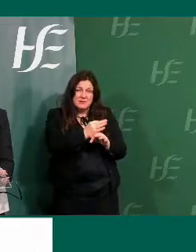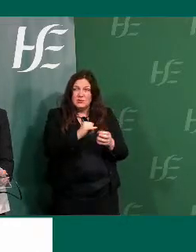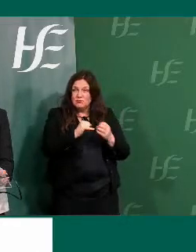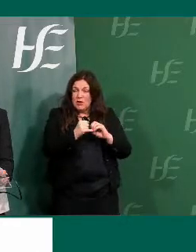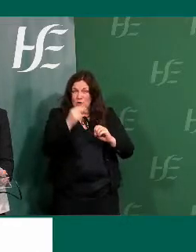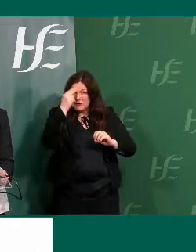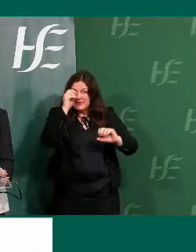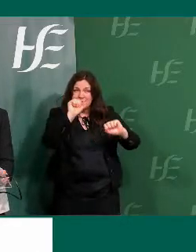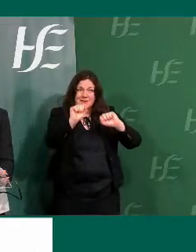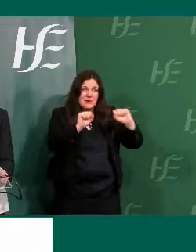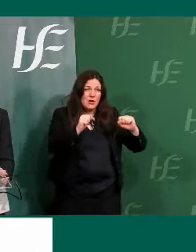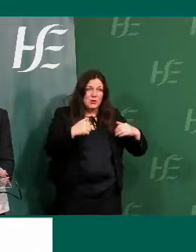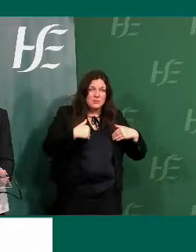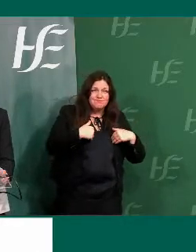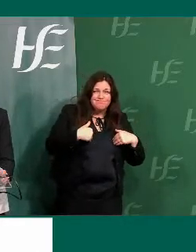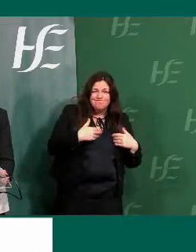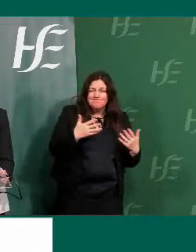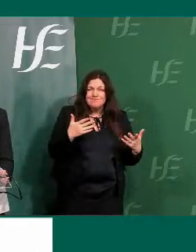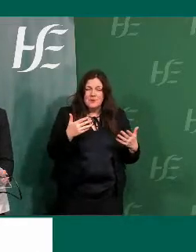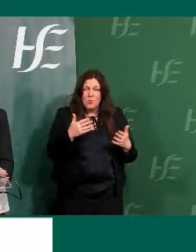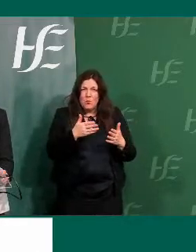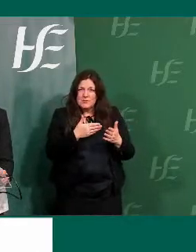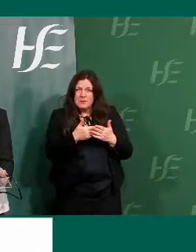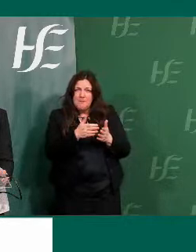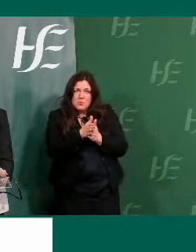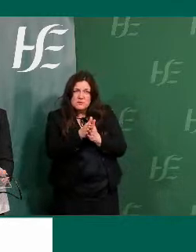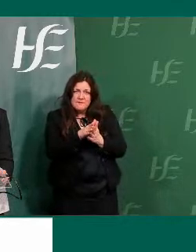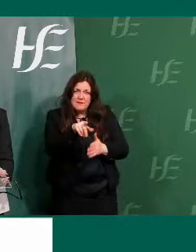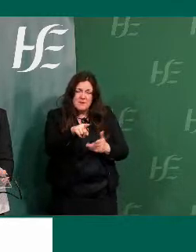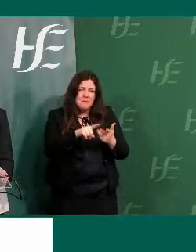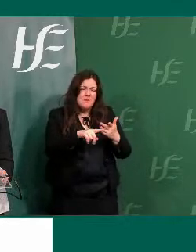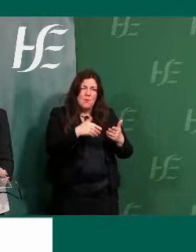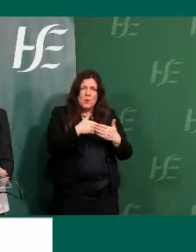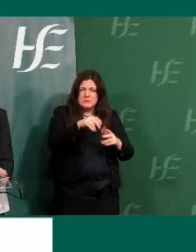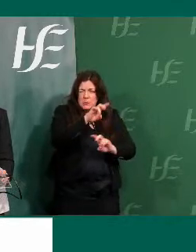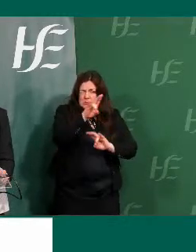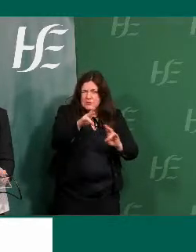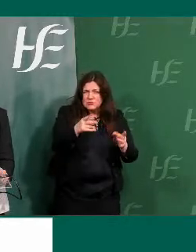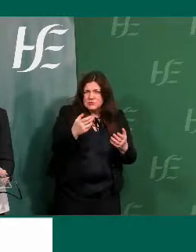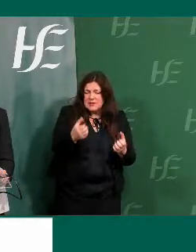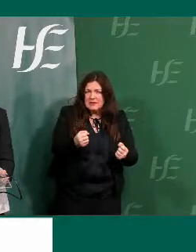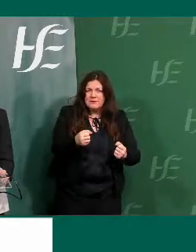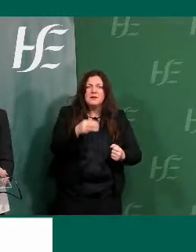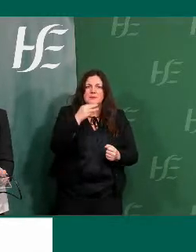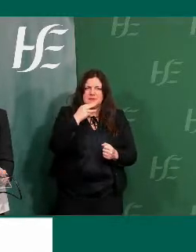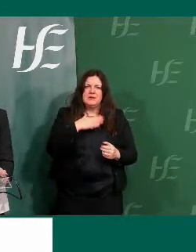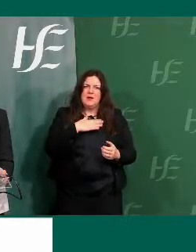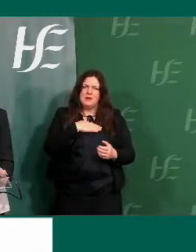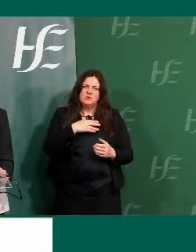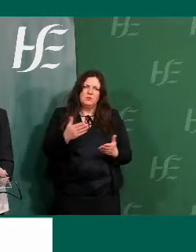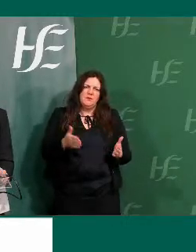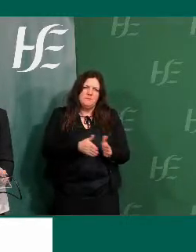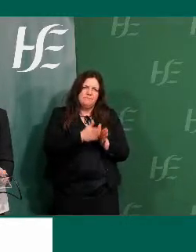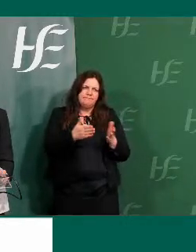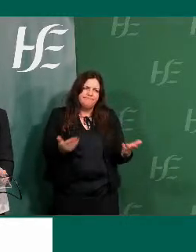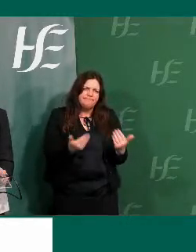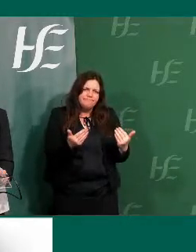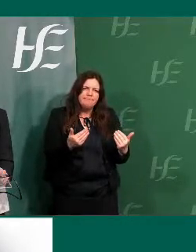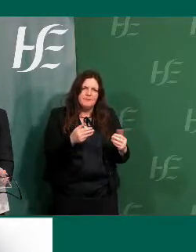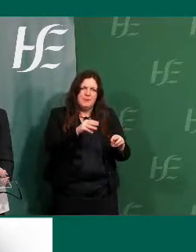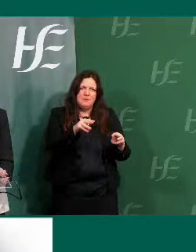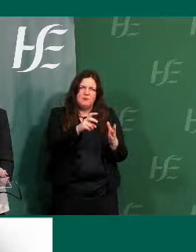their concerns, motivations and questions. And we want to make it easy for them to find trusted information, to register their children and then come along to